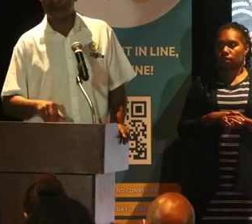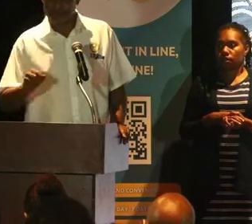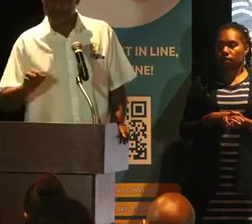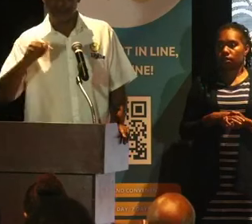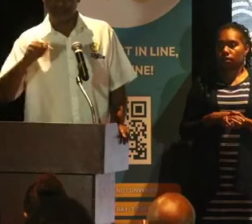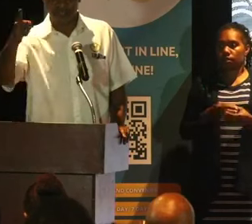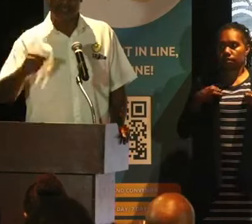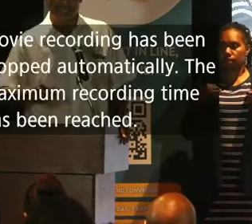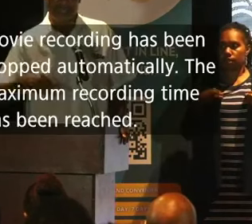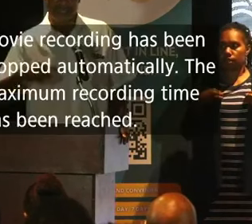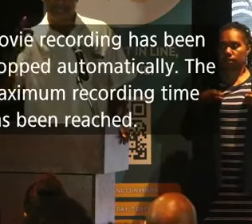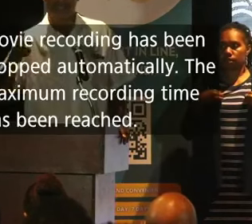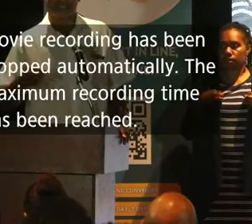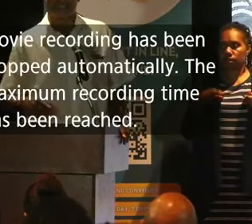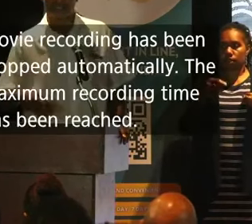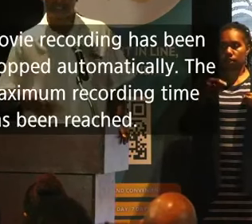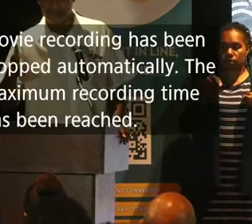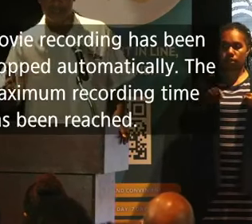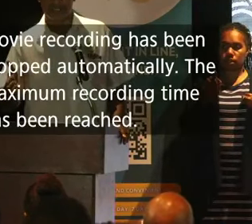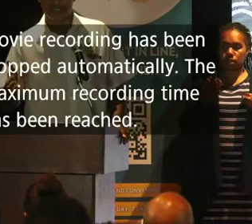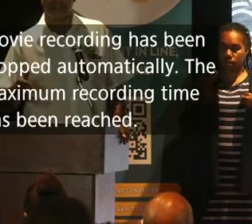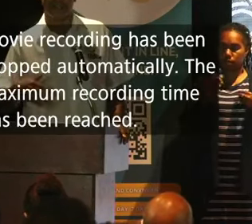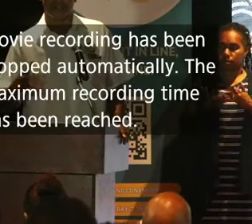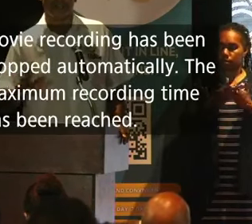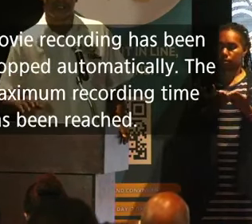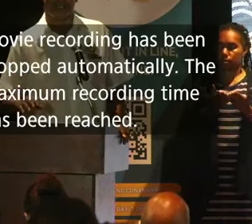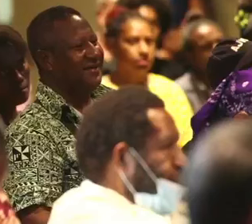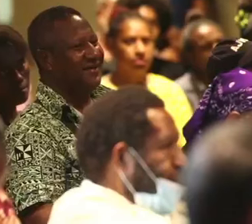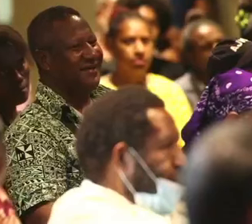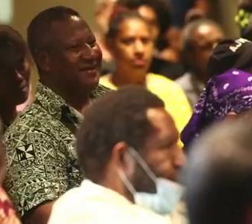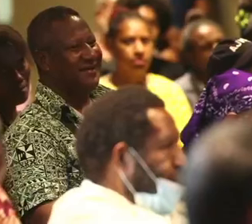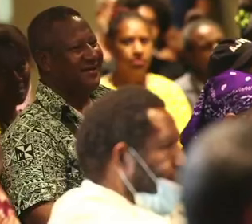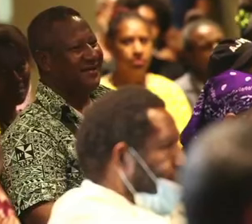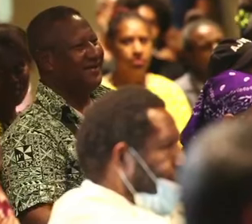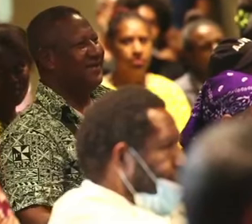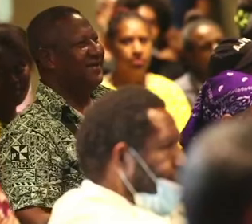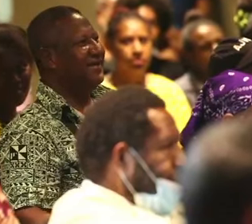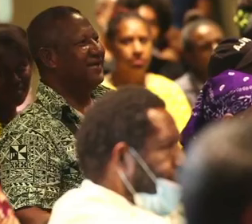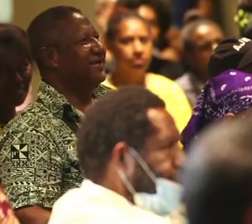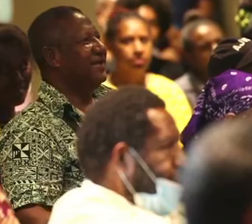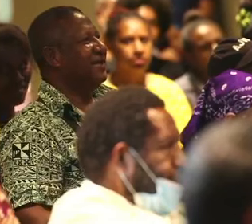You need to go and get a liquor license from NCD if you are in NCD and you run your liquor license. I mean,